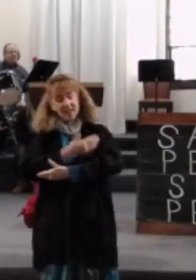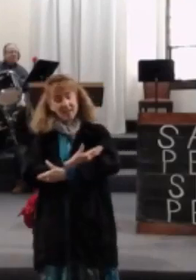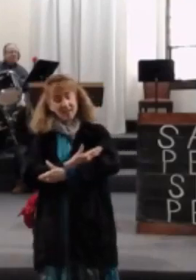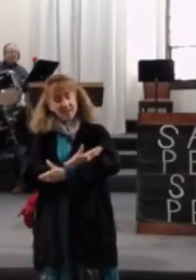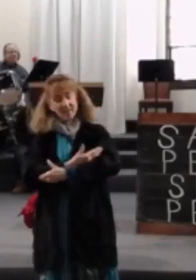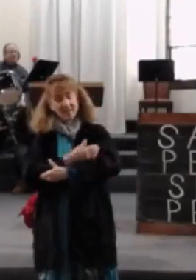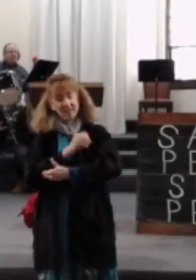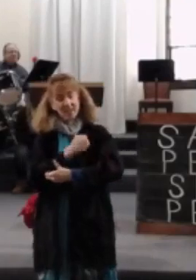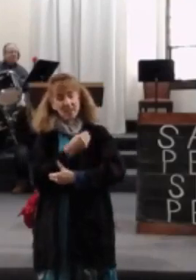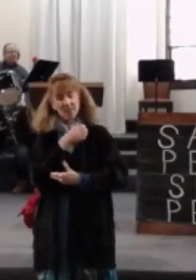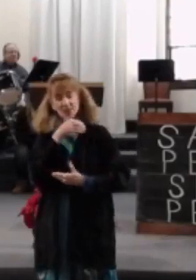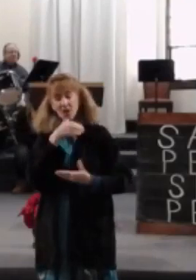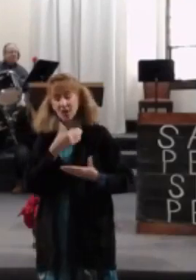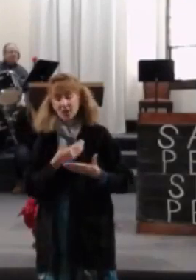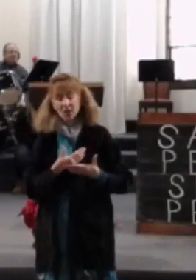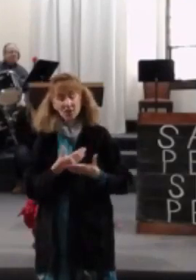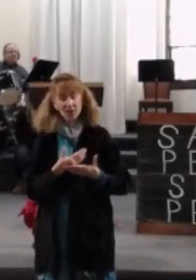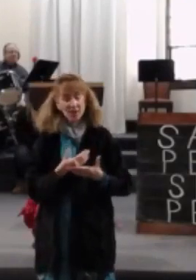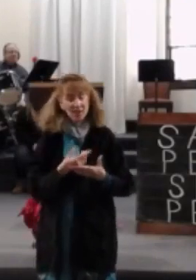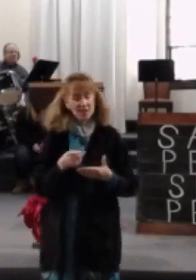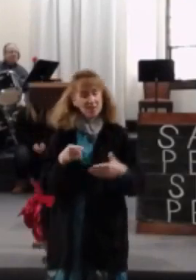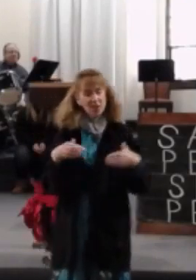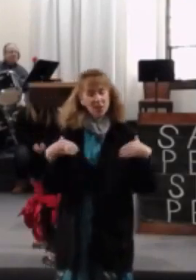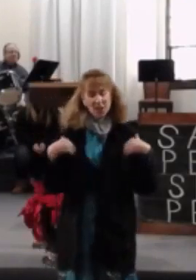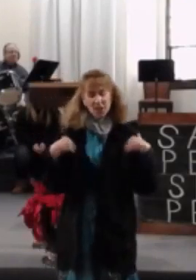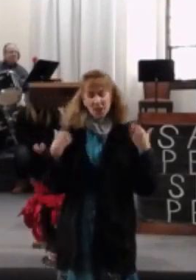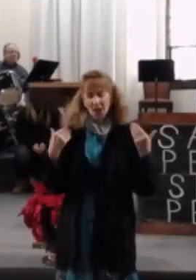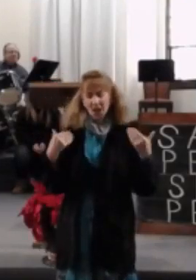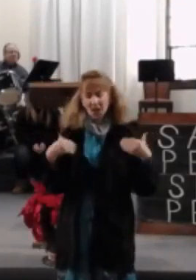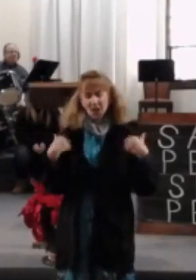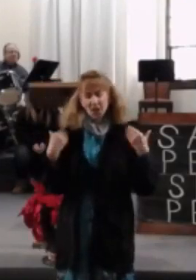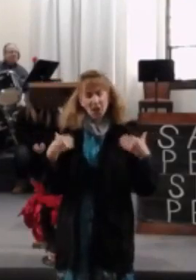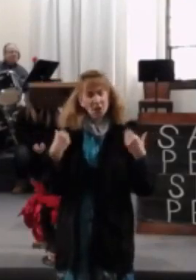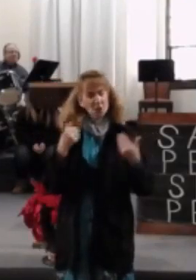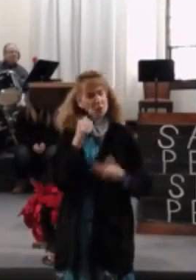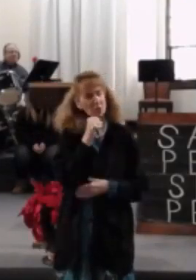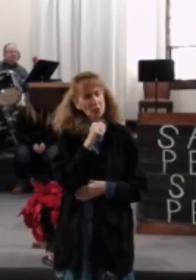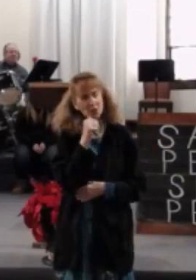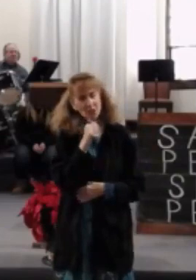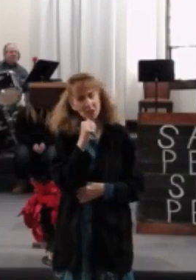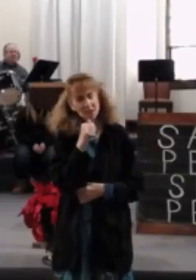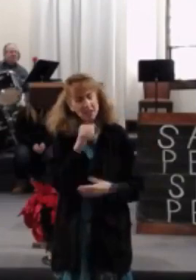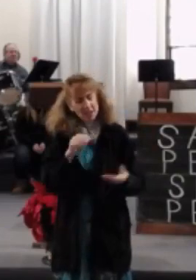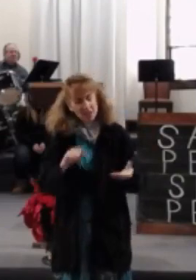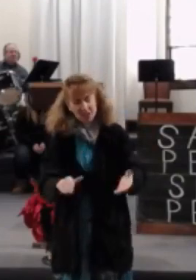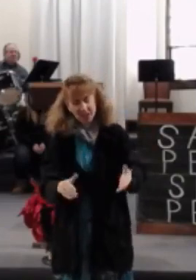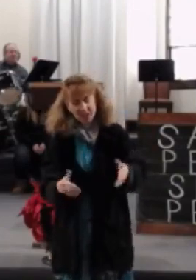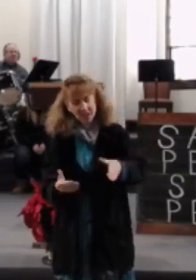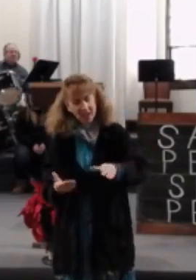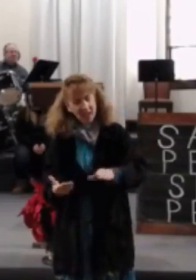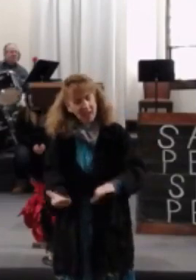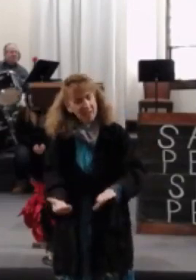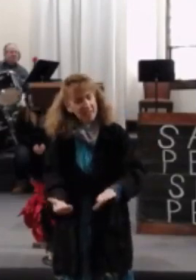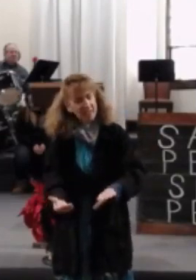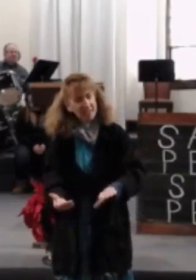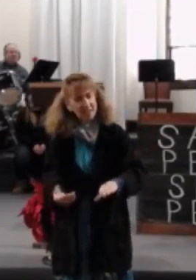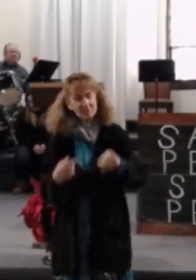And I want to tell everybody, if you have someone you care deeply for, let them know. Show them why they're here.